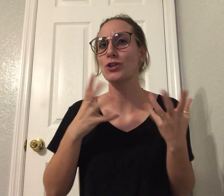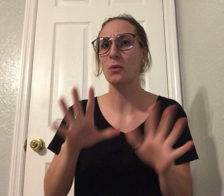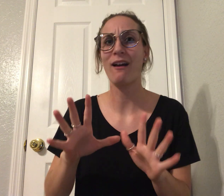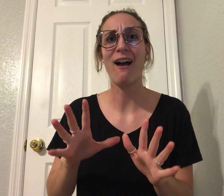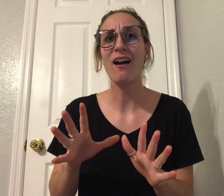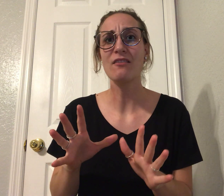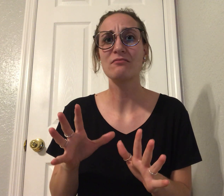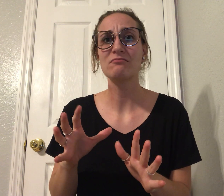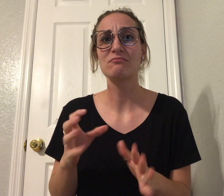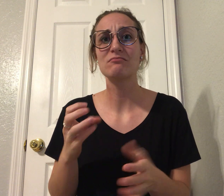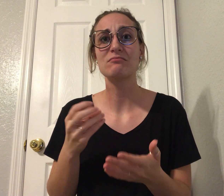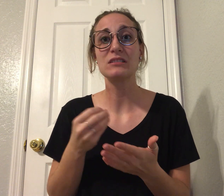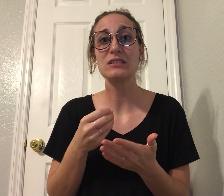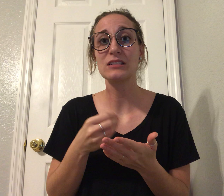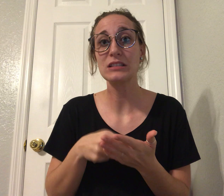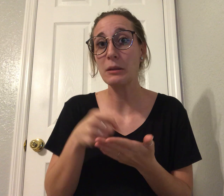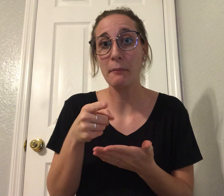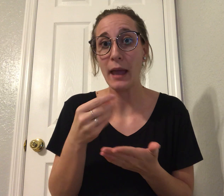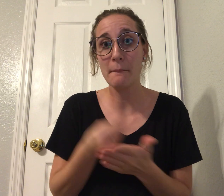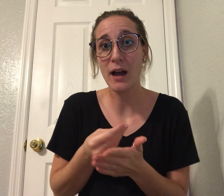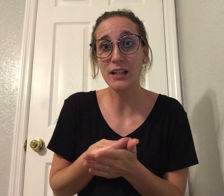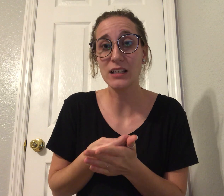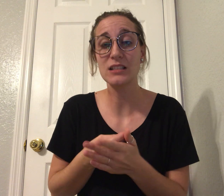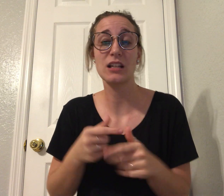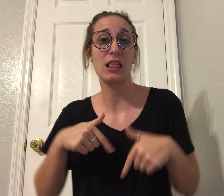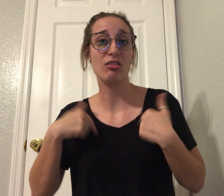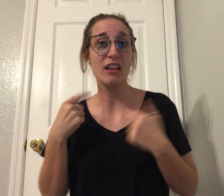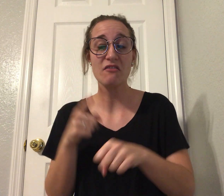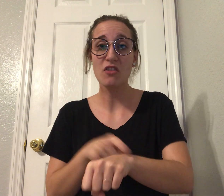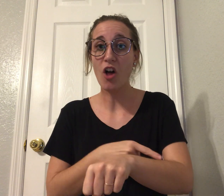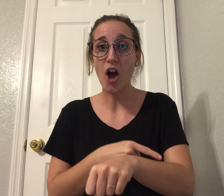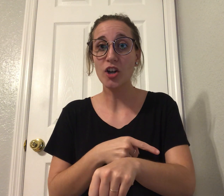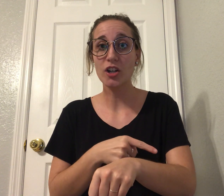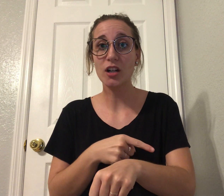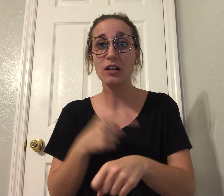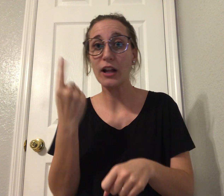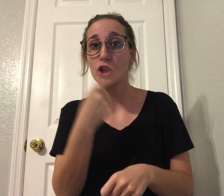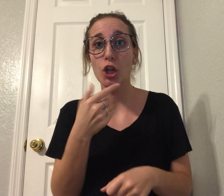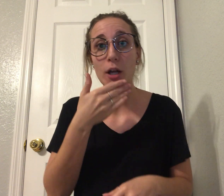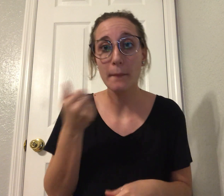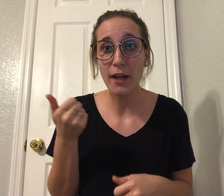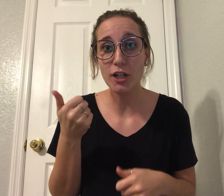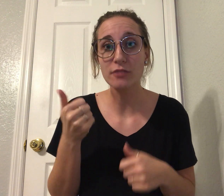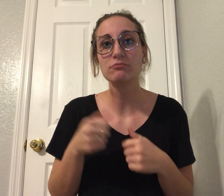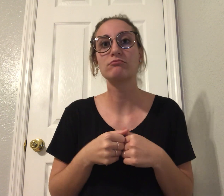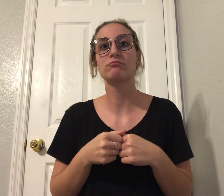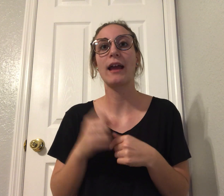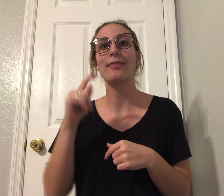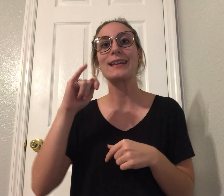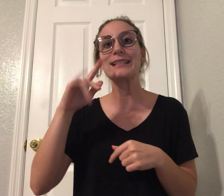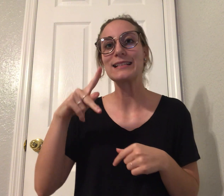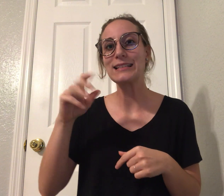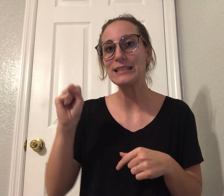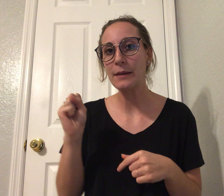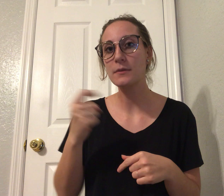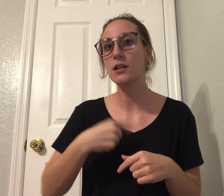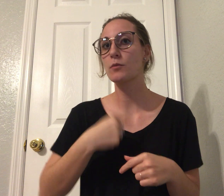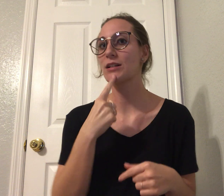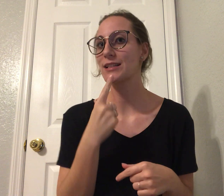to look better, feel better, and live longer. And the tips and points I'm going to give you are going to illustrate